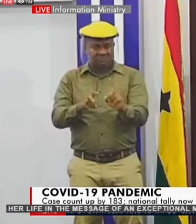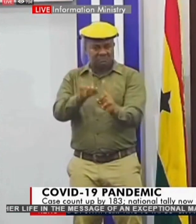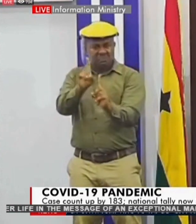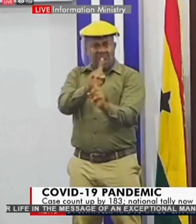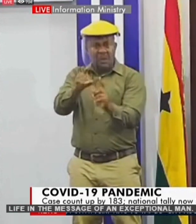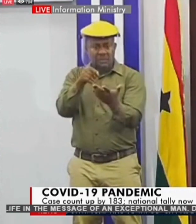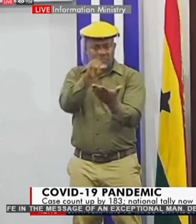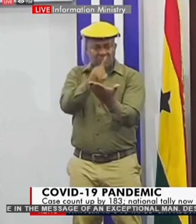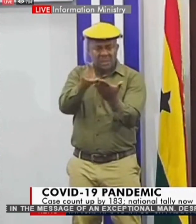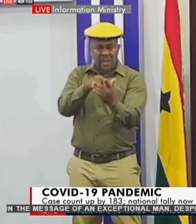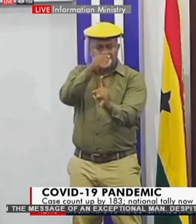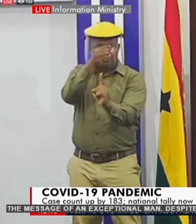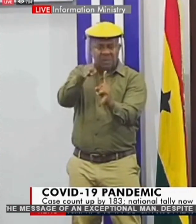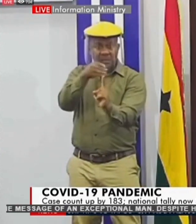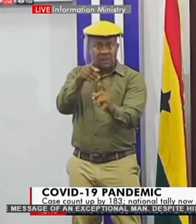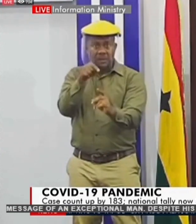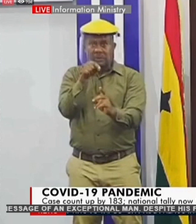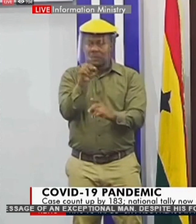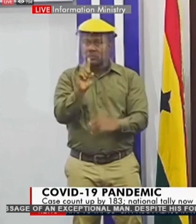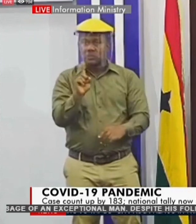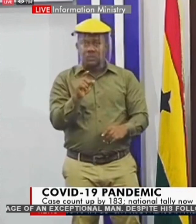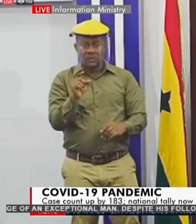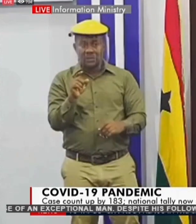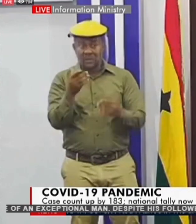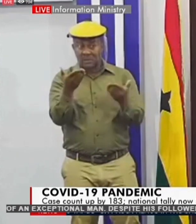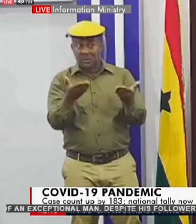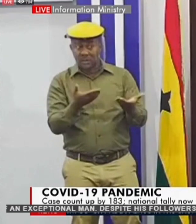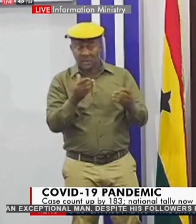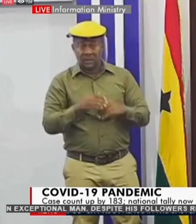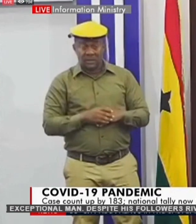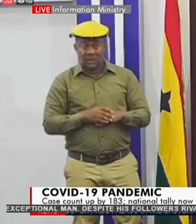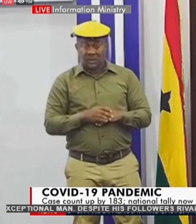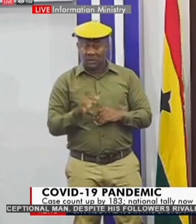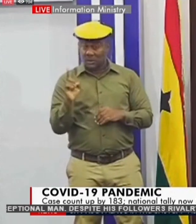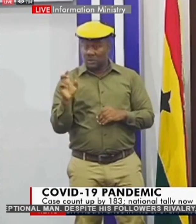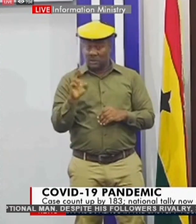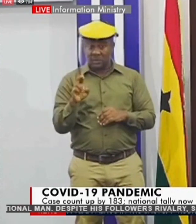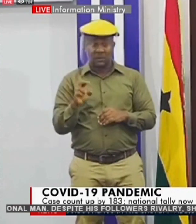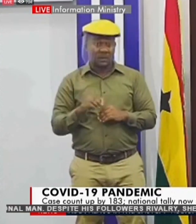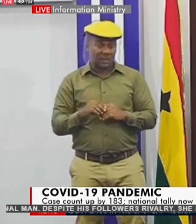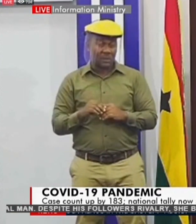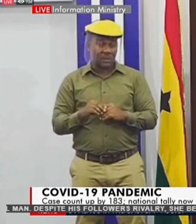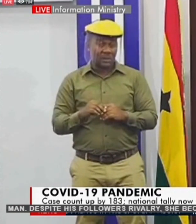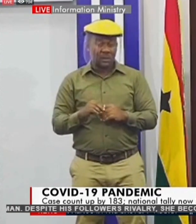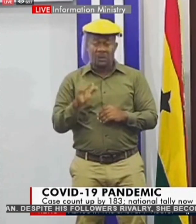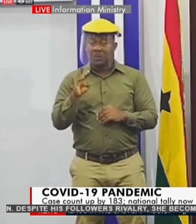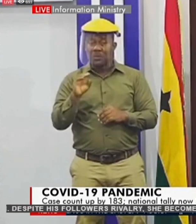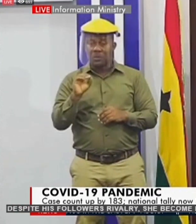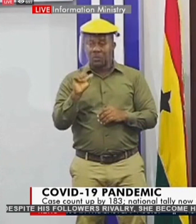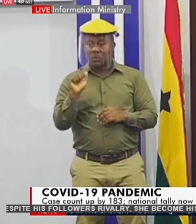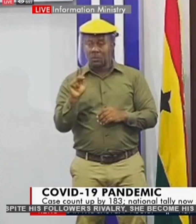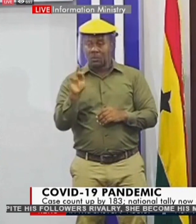shall invite Dr. Wiafi Akintimbrenya, member of the Ghana Psychological Association in charge